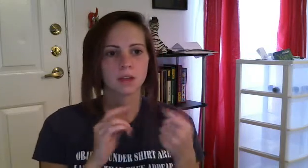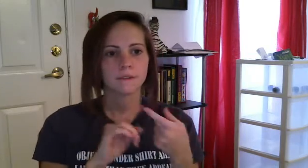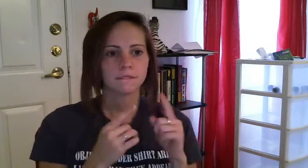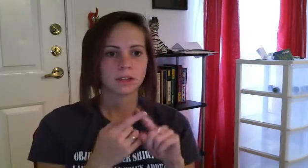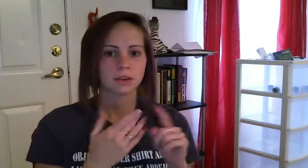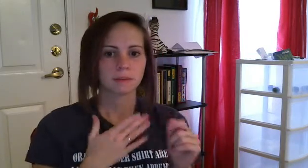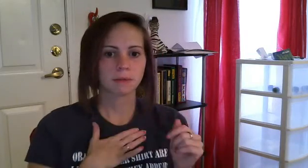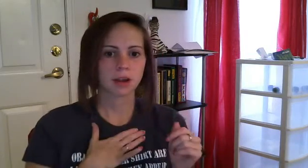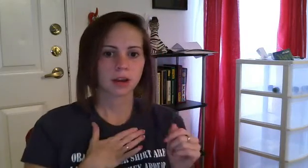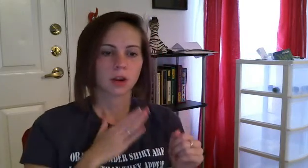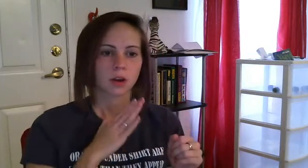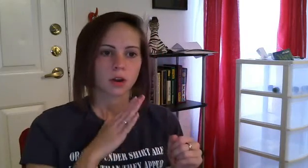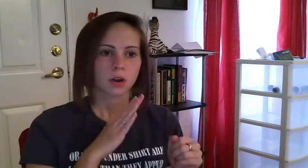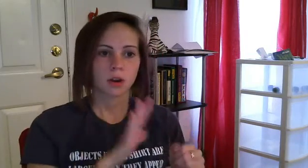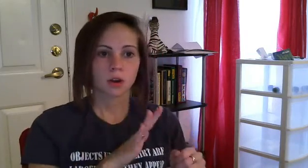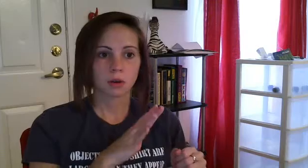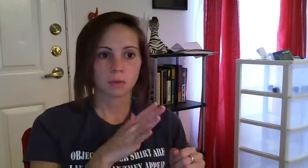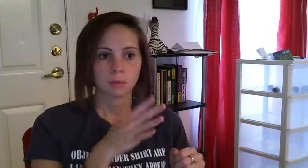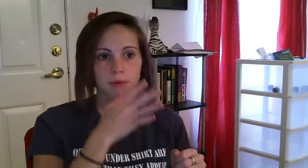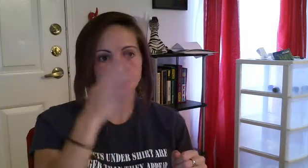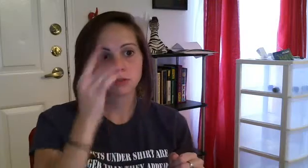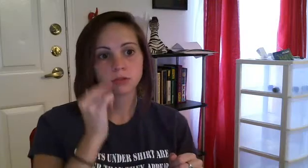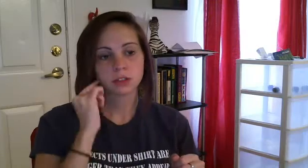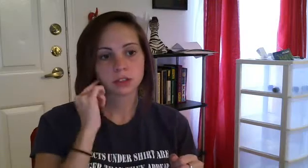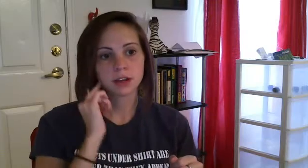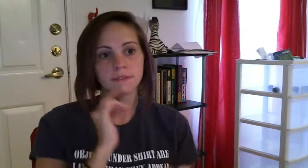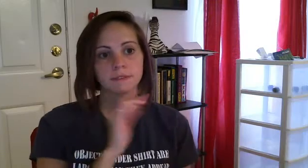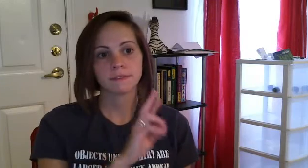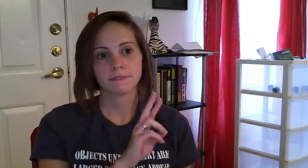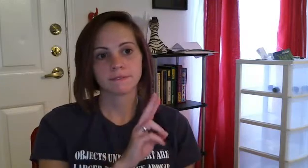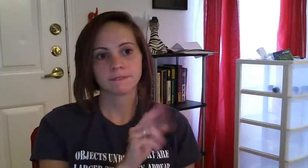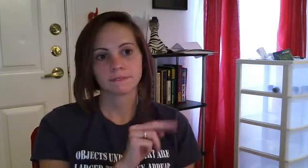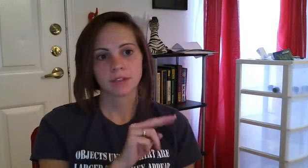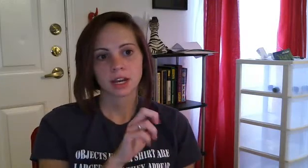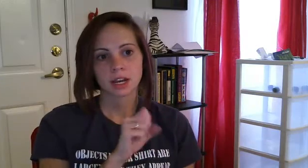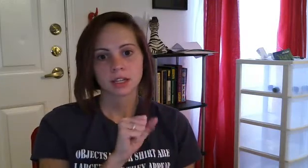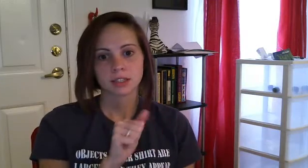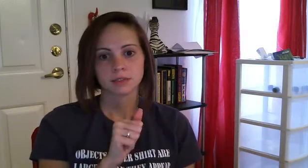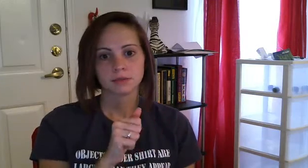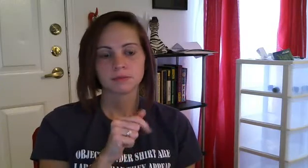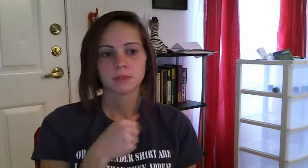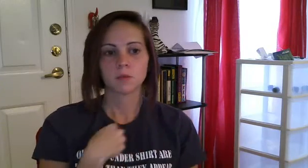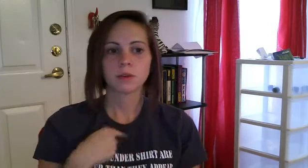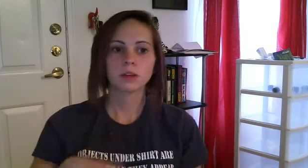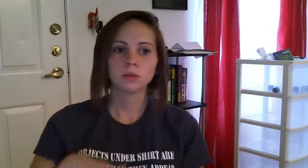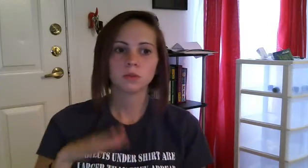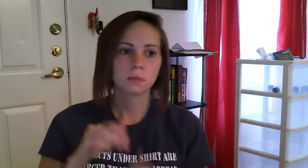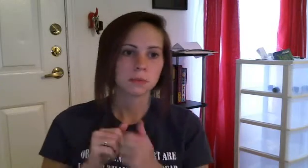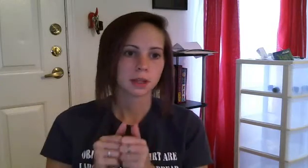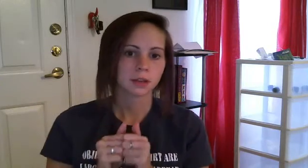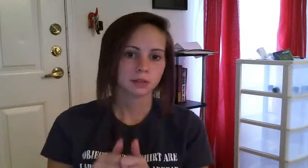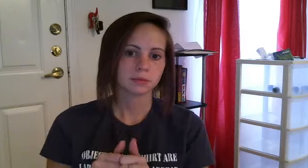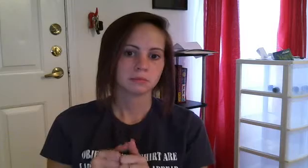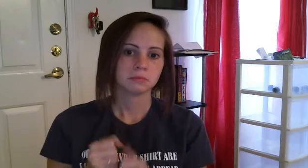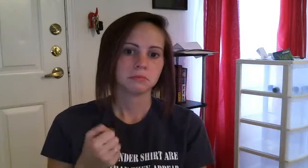who has deaf parents as well, her name's Vanessa, she and I were in the same classes throughout elementary school. And there were also a few other friends that were in the same class as me, Brian,